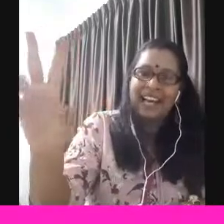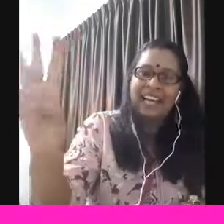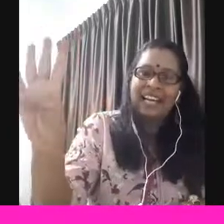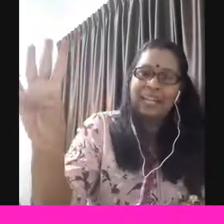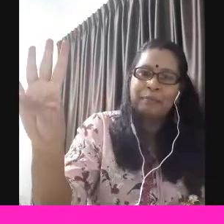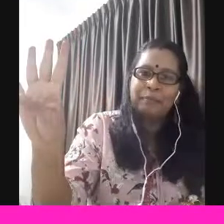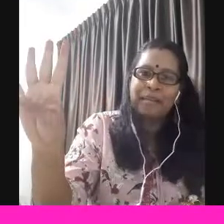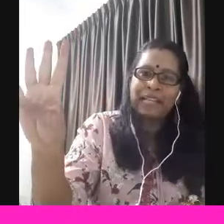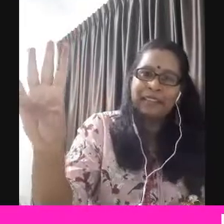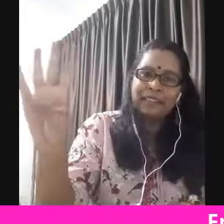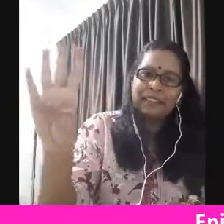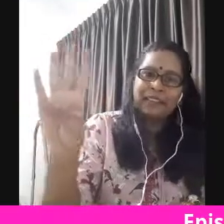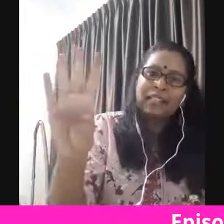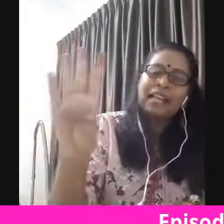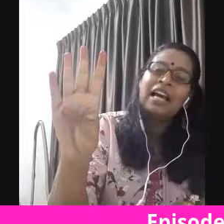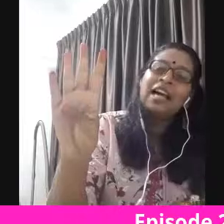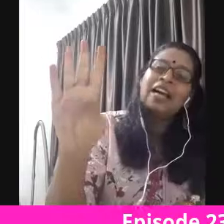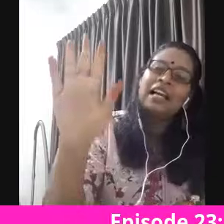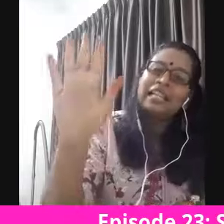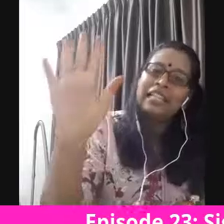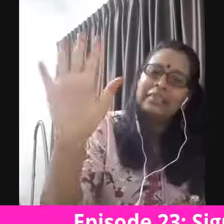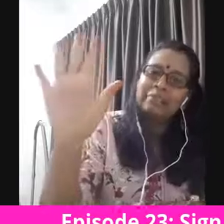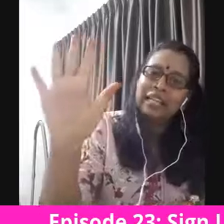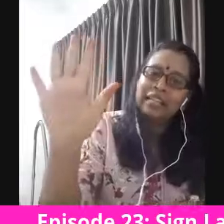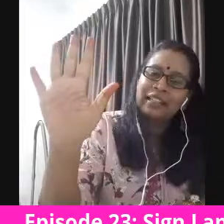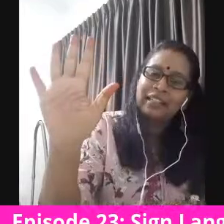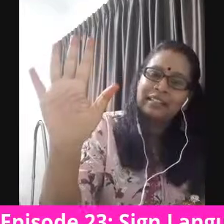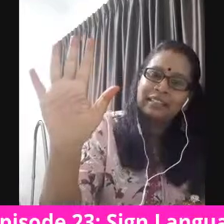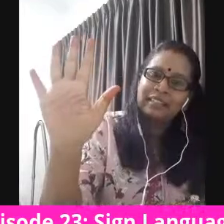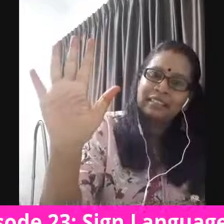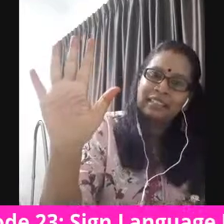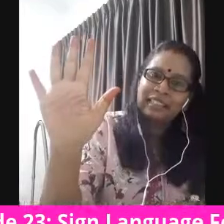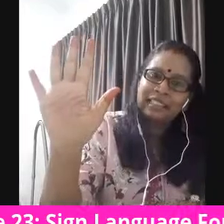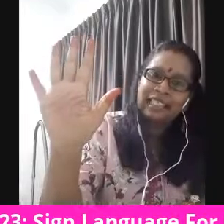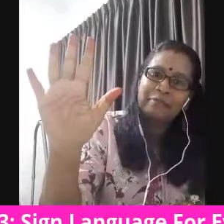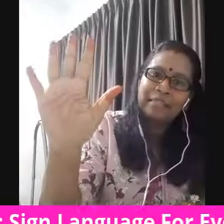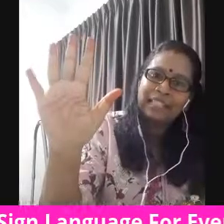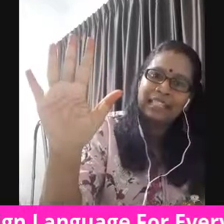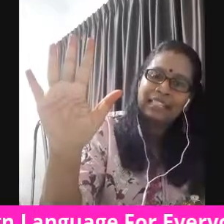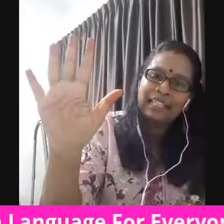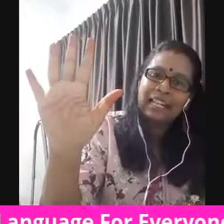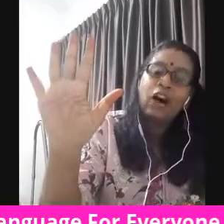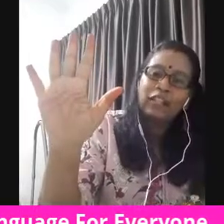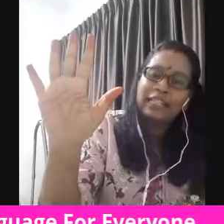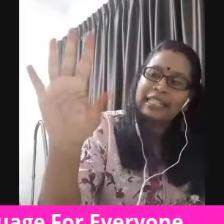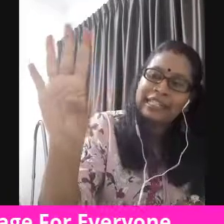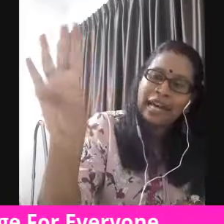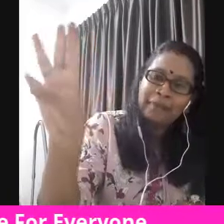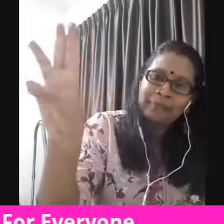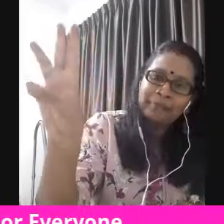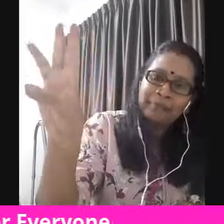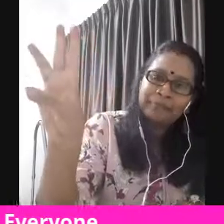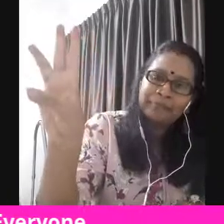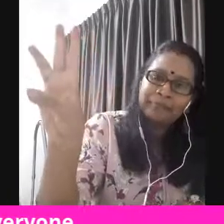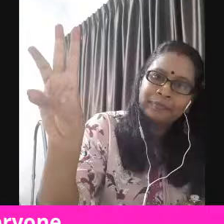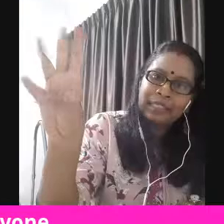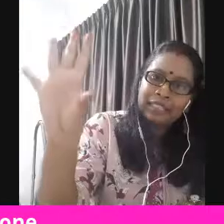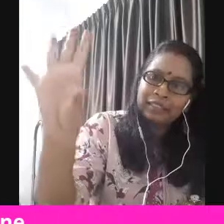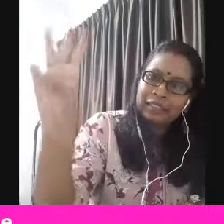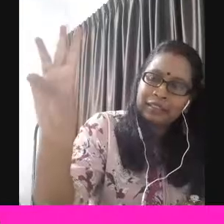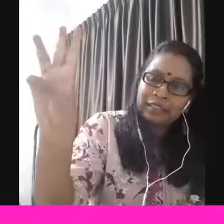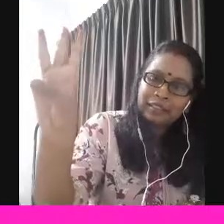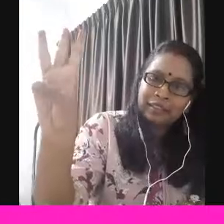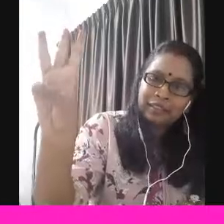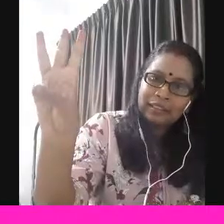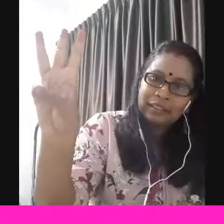tiga. Empat, Okay. lima, 4, lima. 5. Okay, enam.